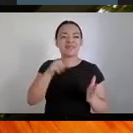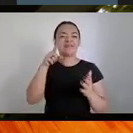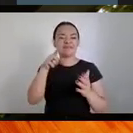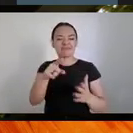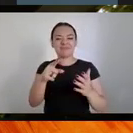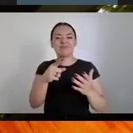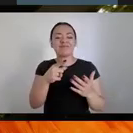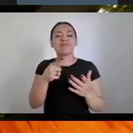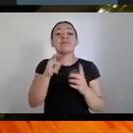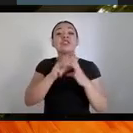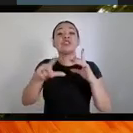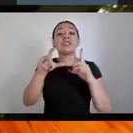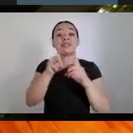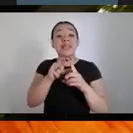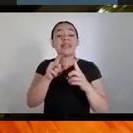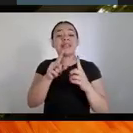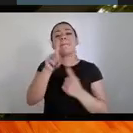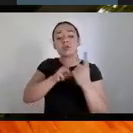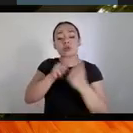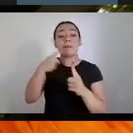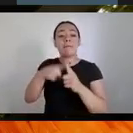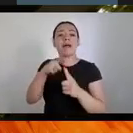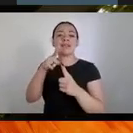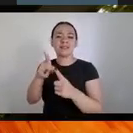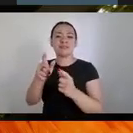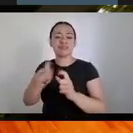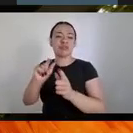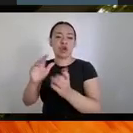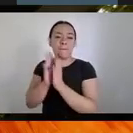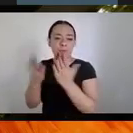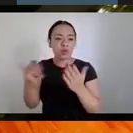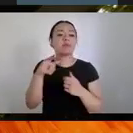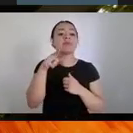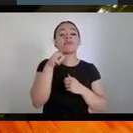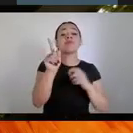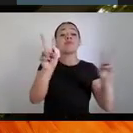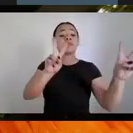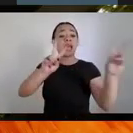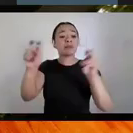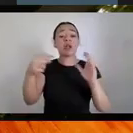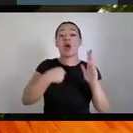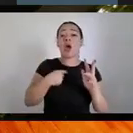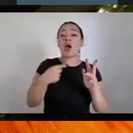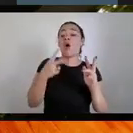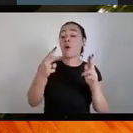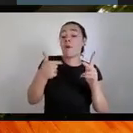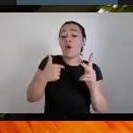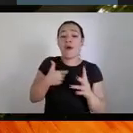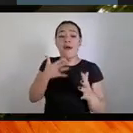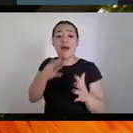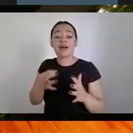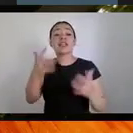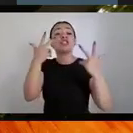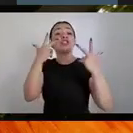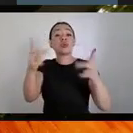undertake a mentorship. The image is captioned, "I hope I ask," and shows a square piece of fabric pegged to a string with